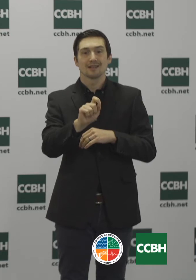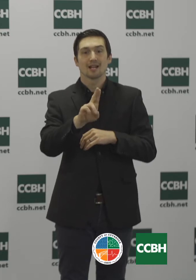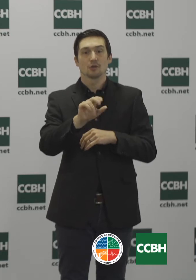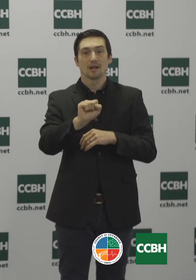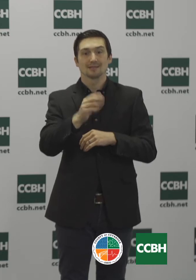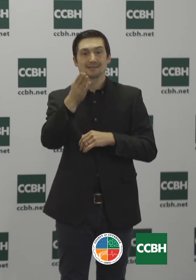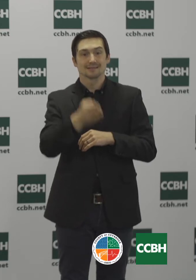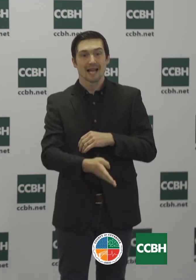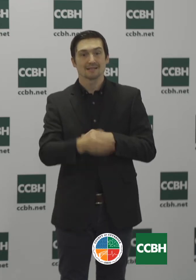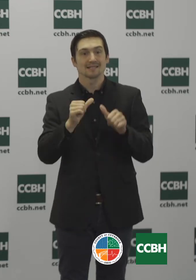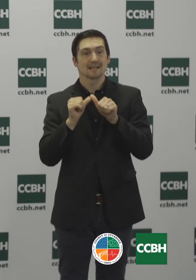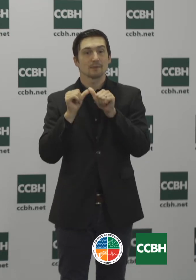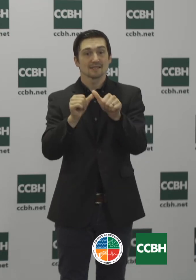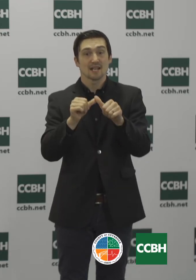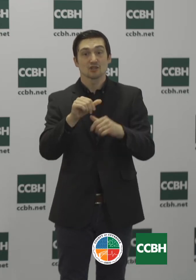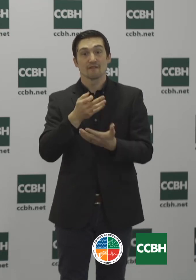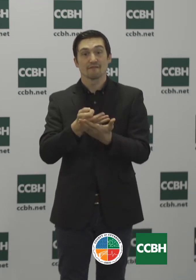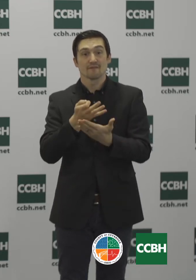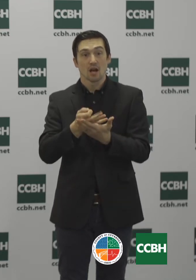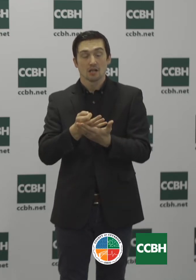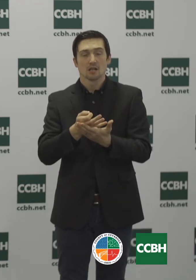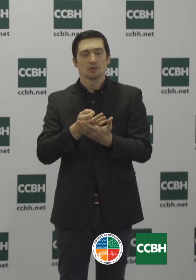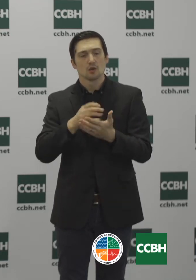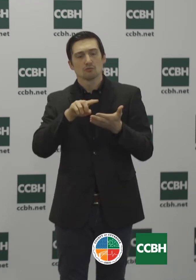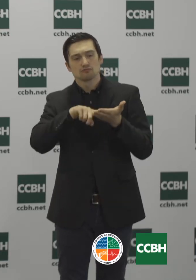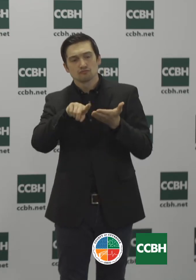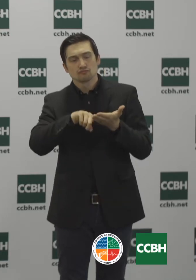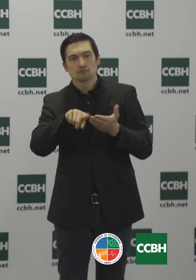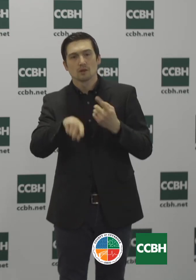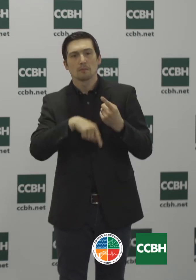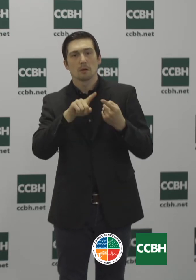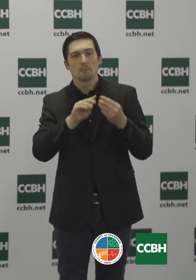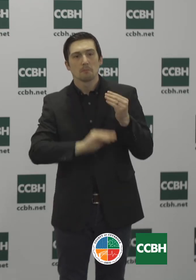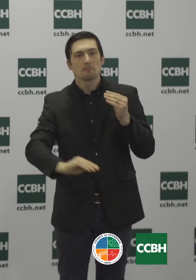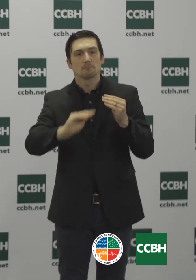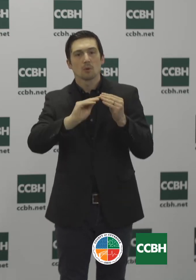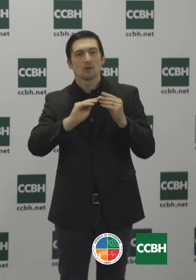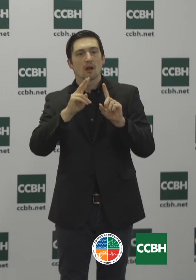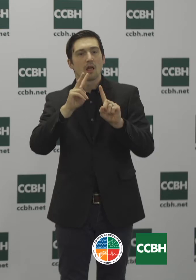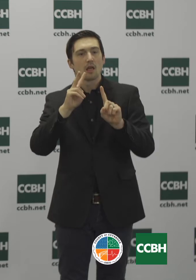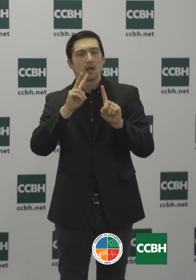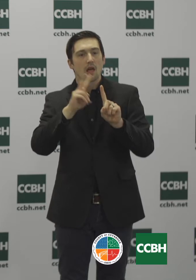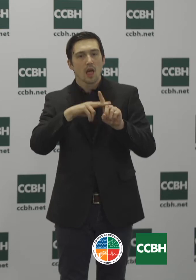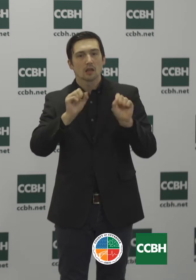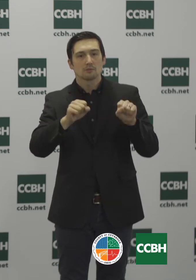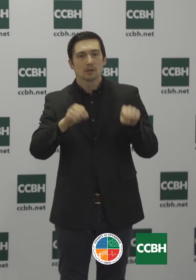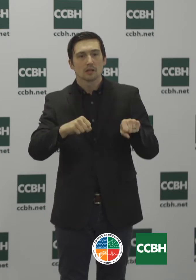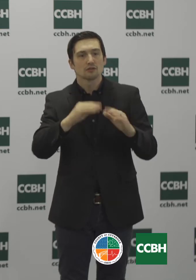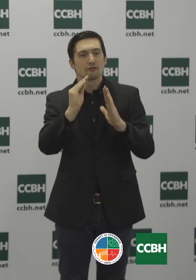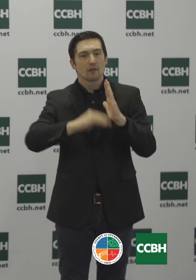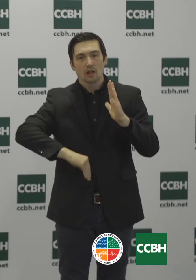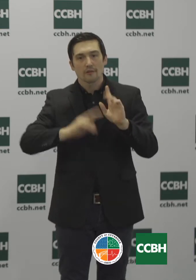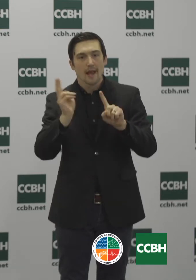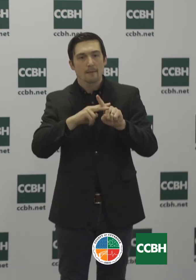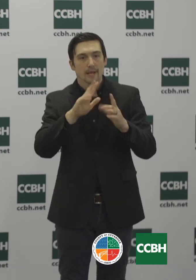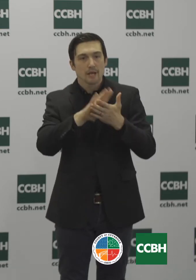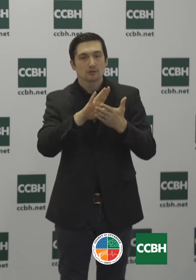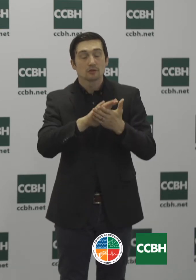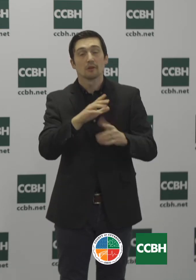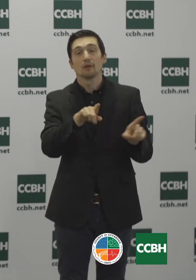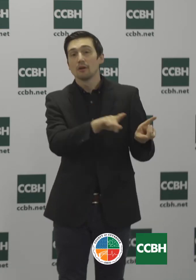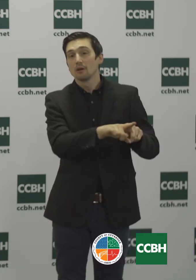cuyahogacounty.us/stabilization fund to learn more about the eligibility requirements, to fill out the application,